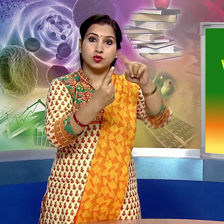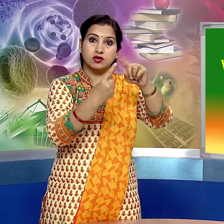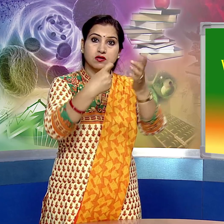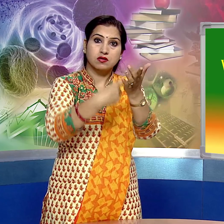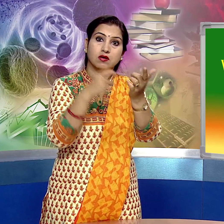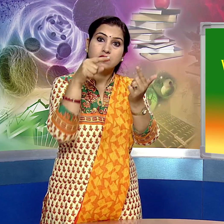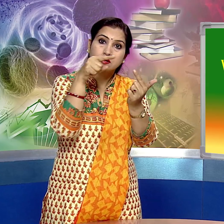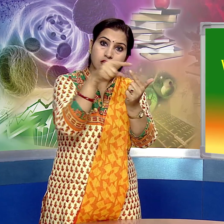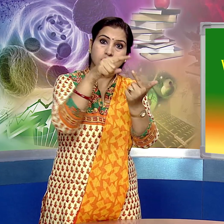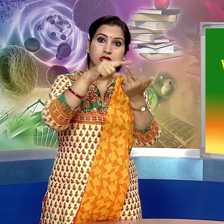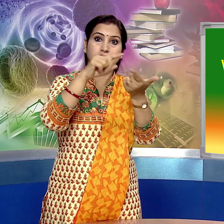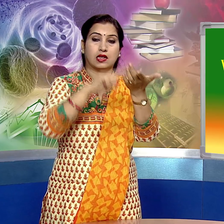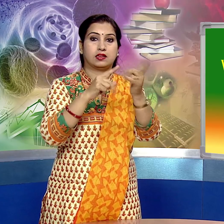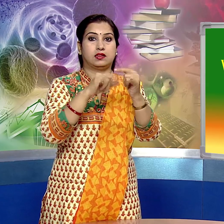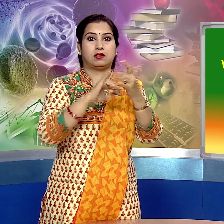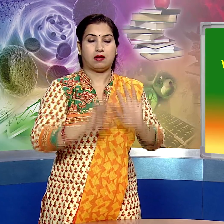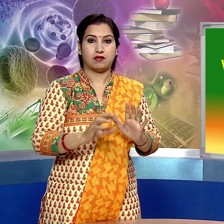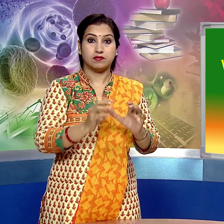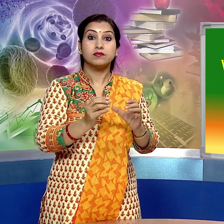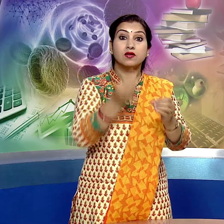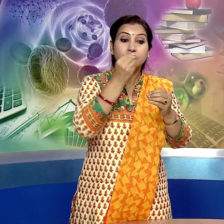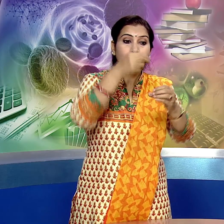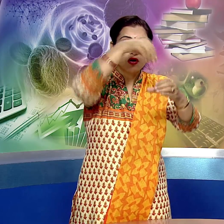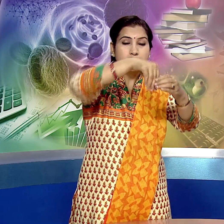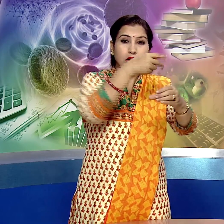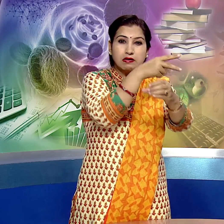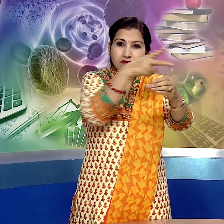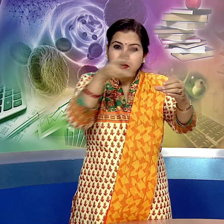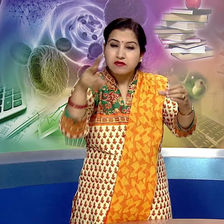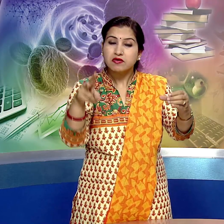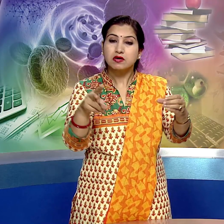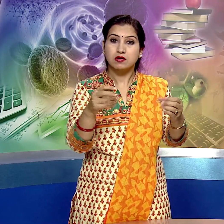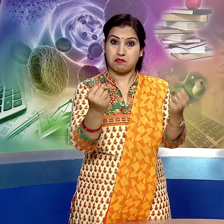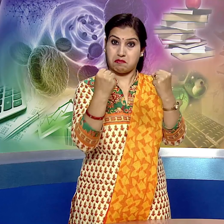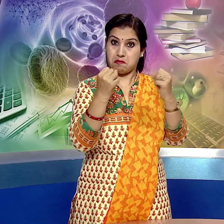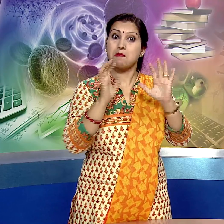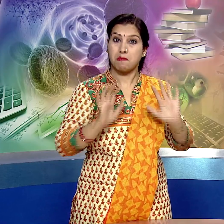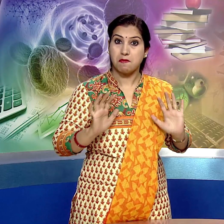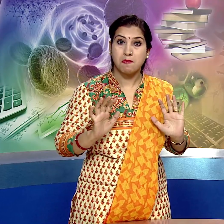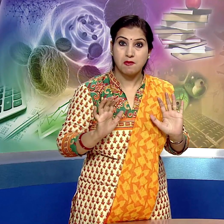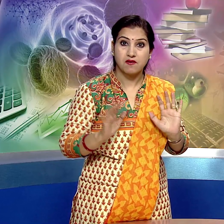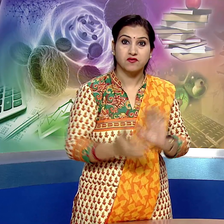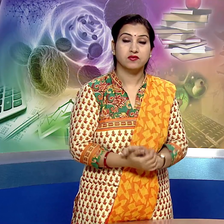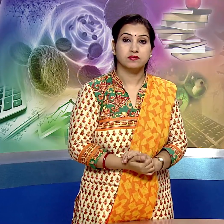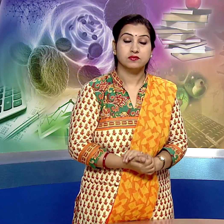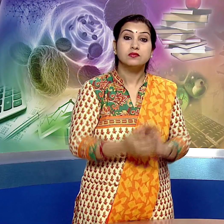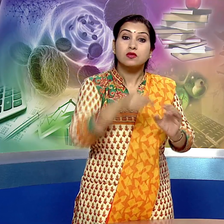contains variety of vital substances like nutrients, by which the food